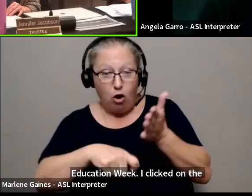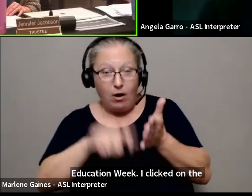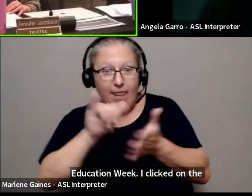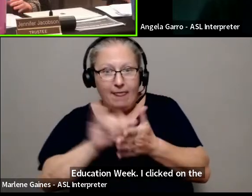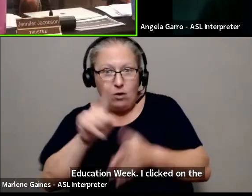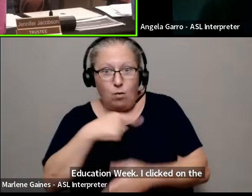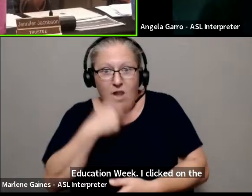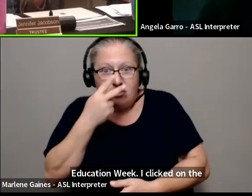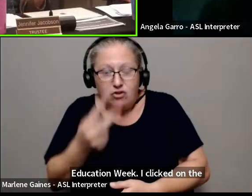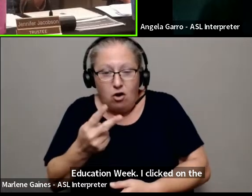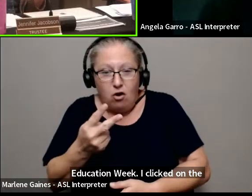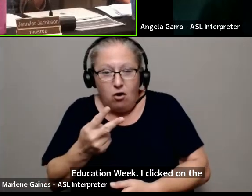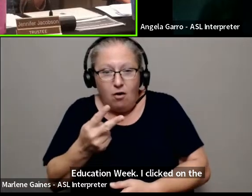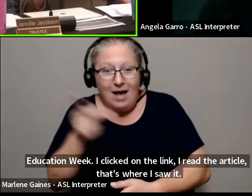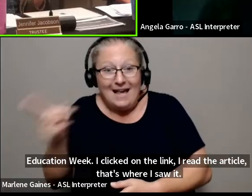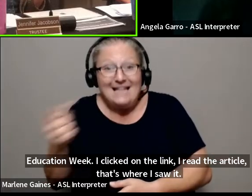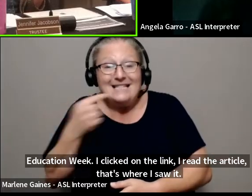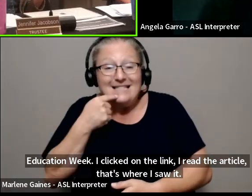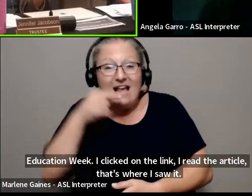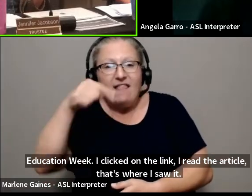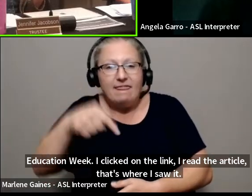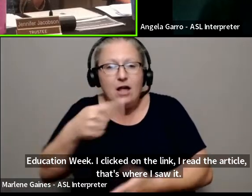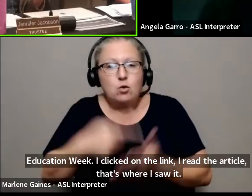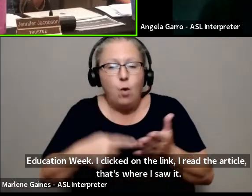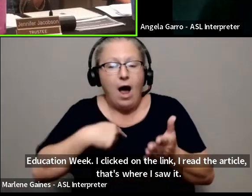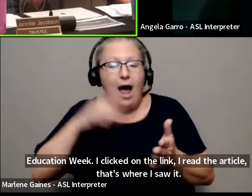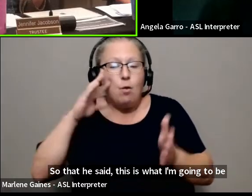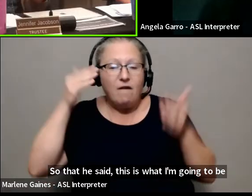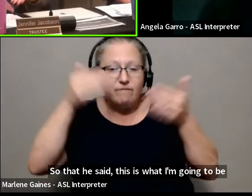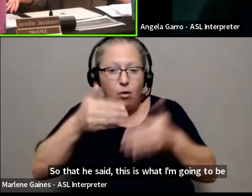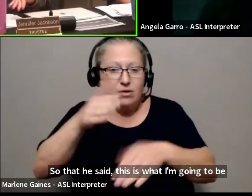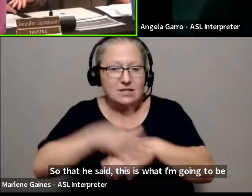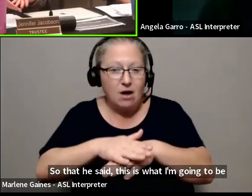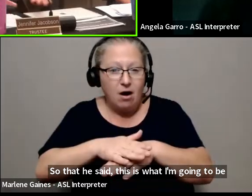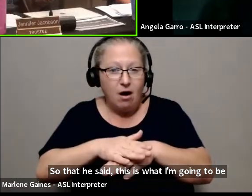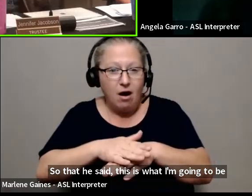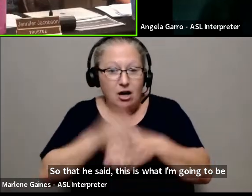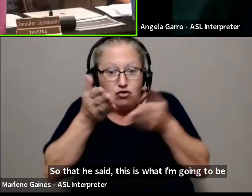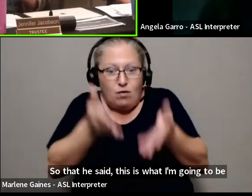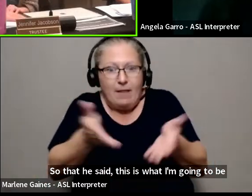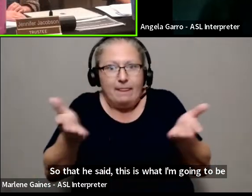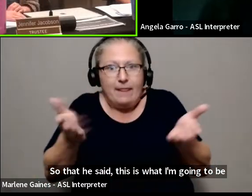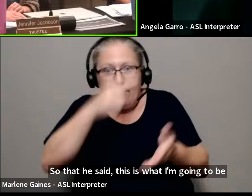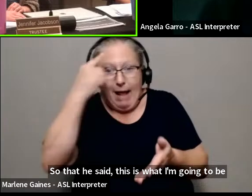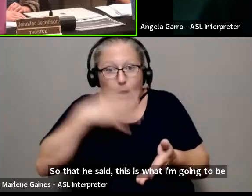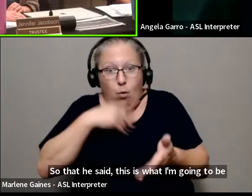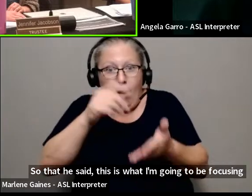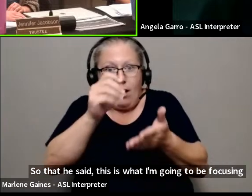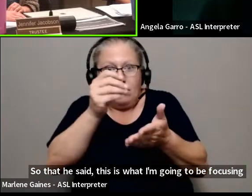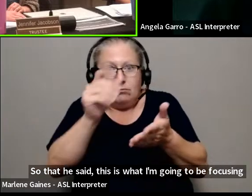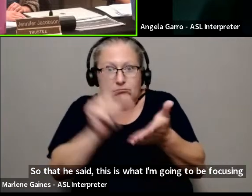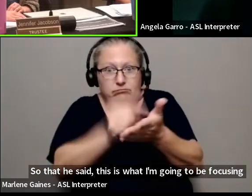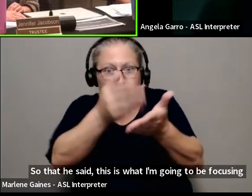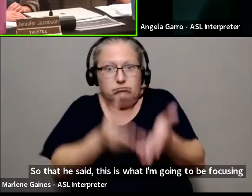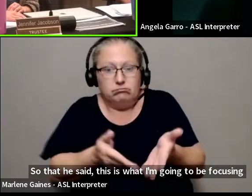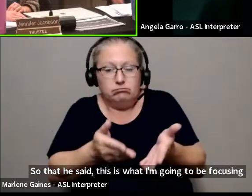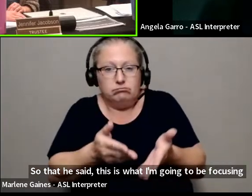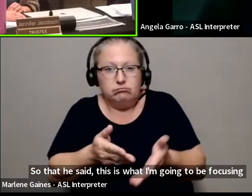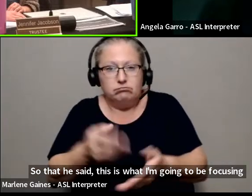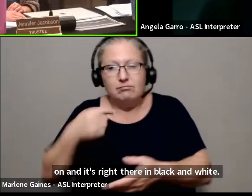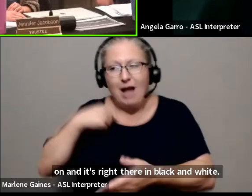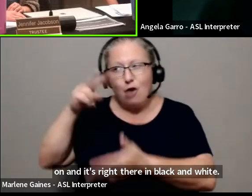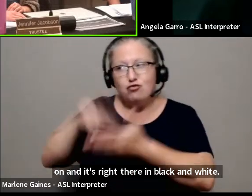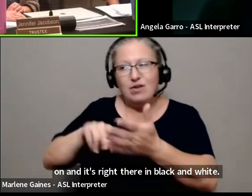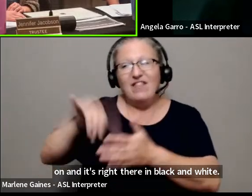saw it. So that he said, this is what I'm going to be focusing on. And it's right there in black and white. See, I was reading the